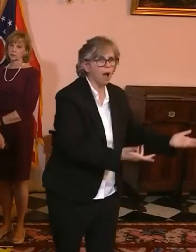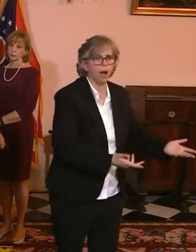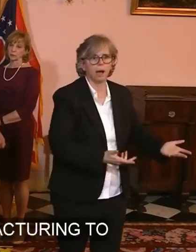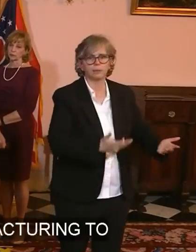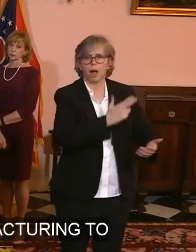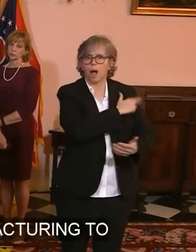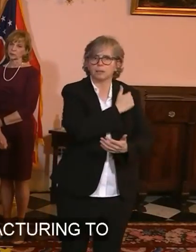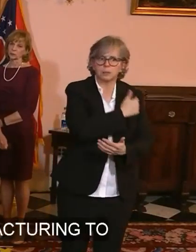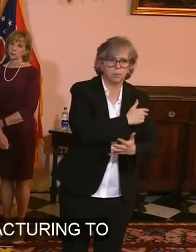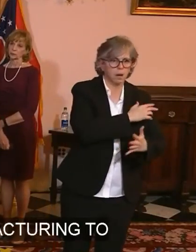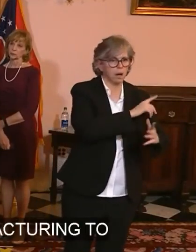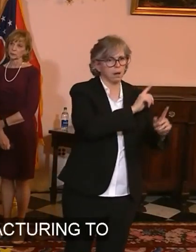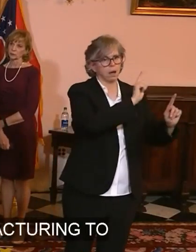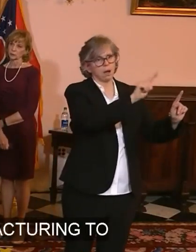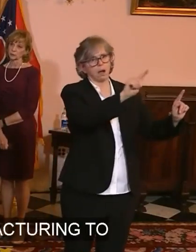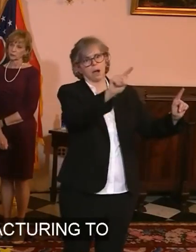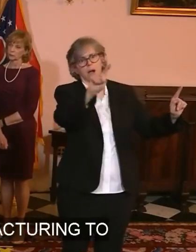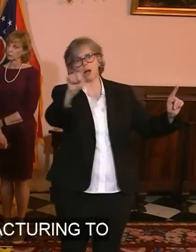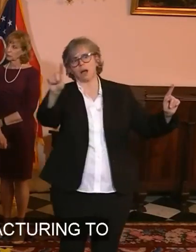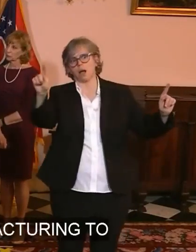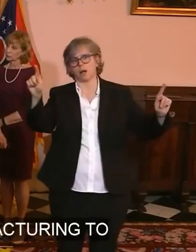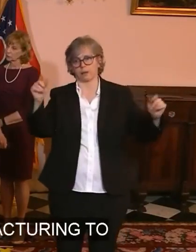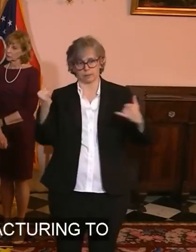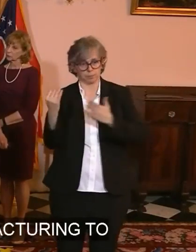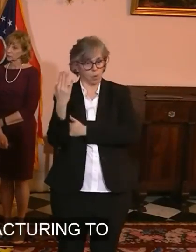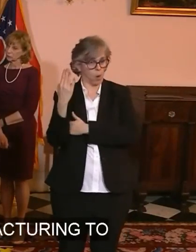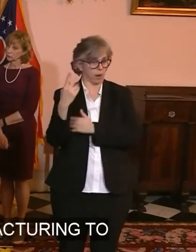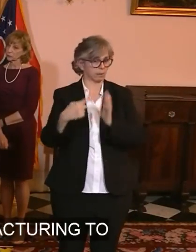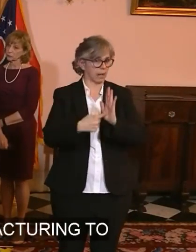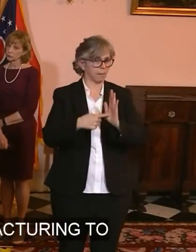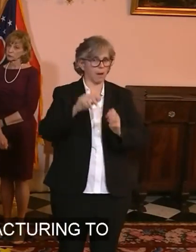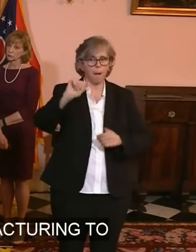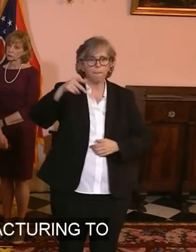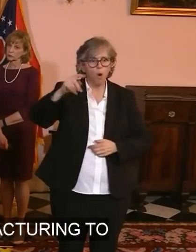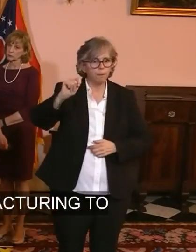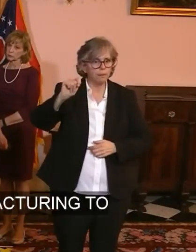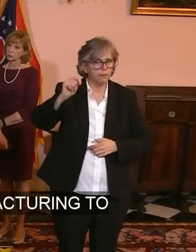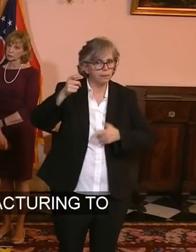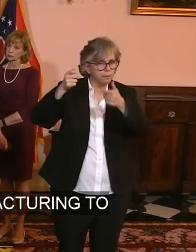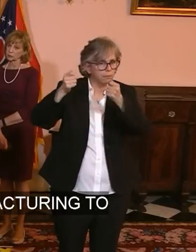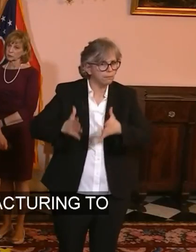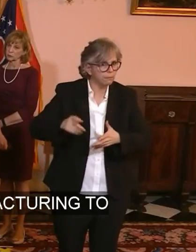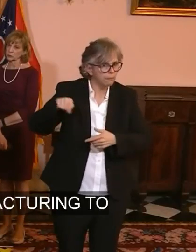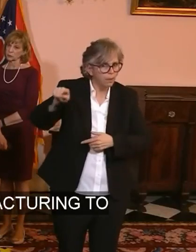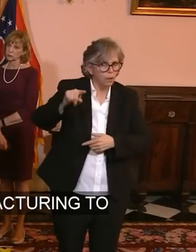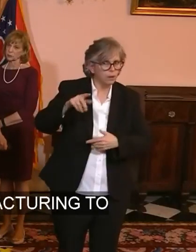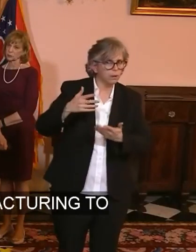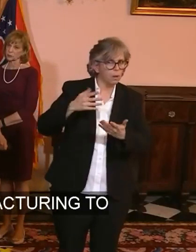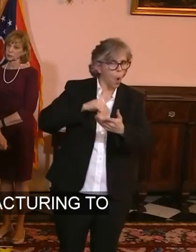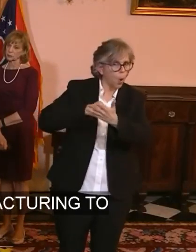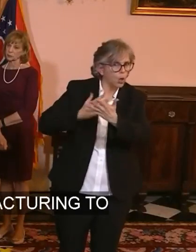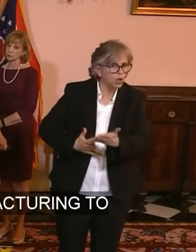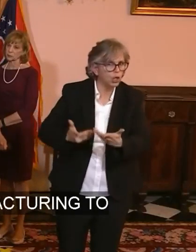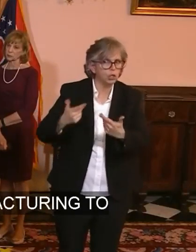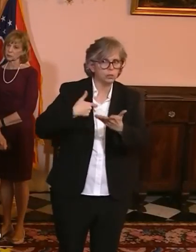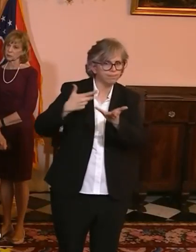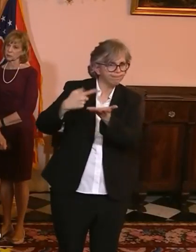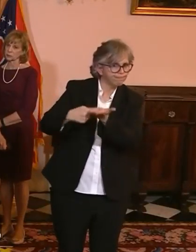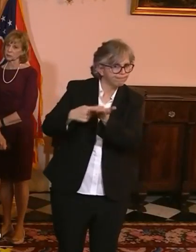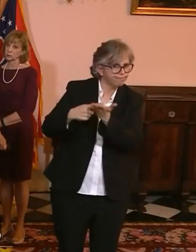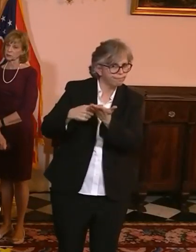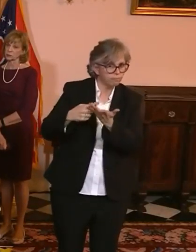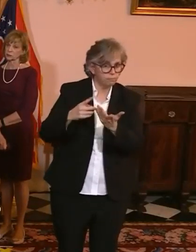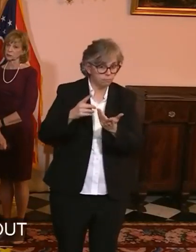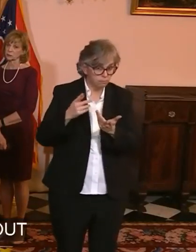with apartment owners about making sure that we have a strategy so that we can take care of people who are affected